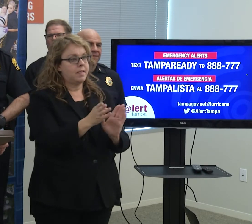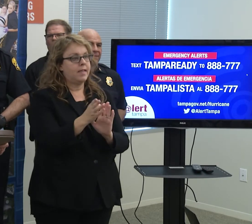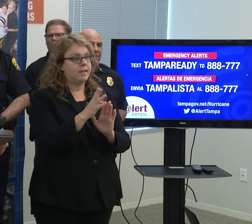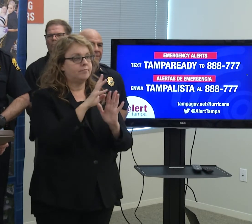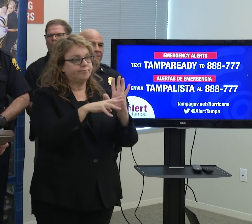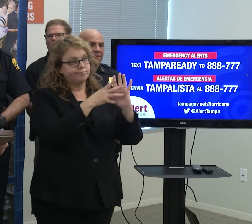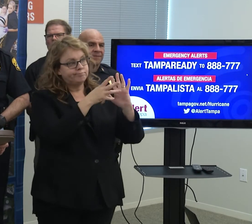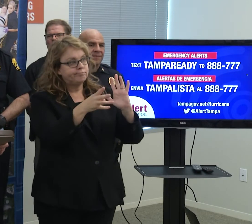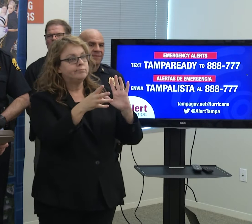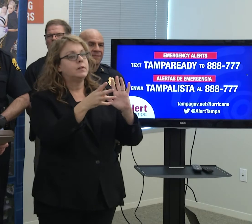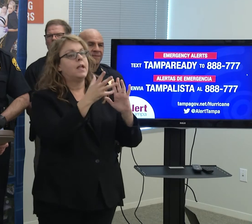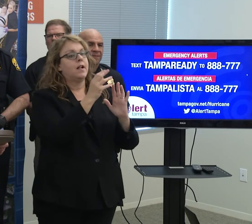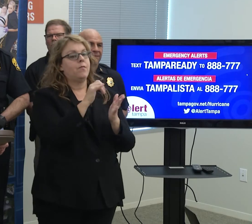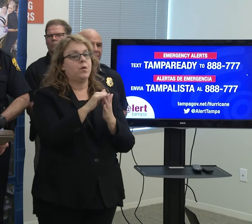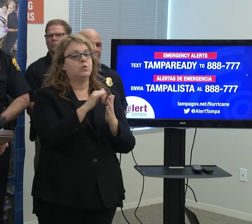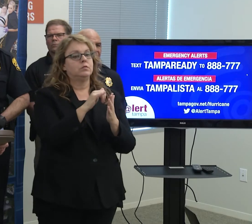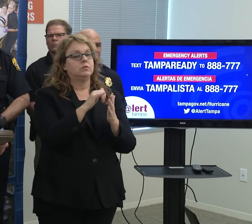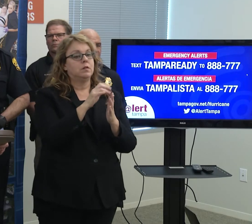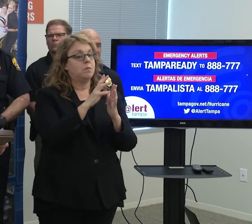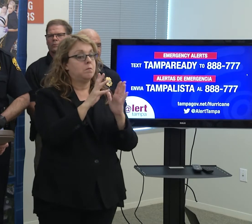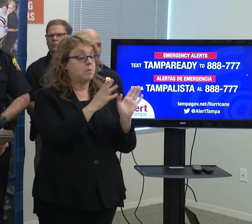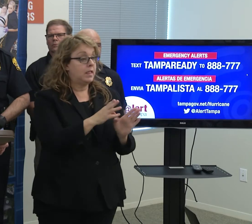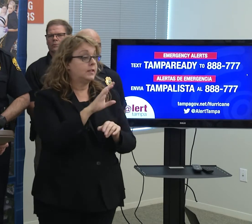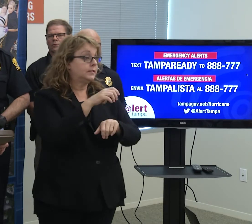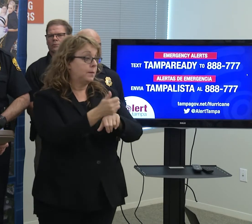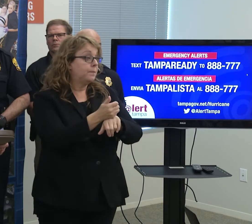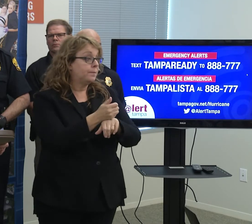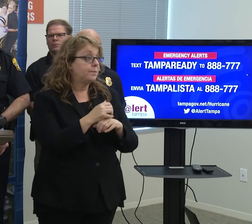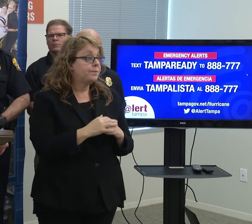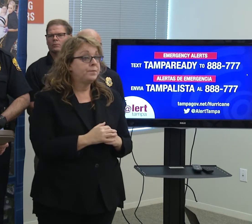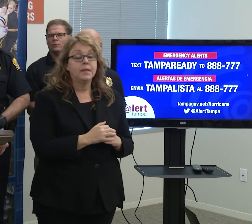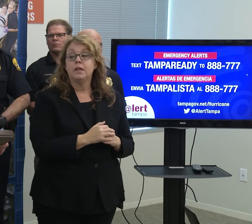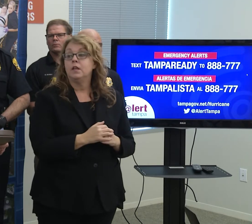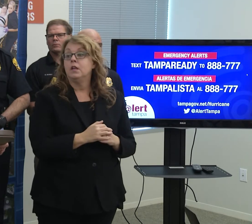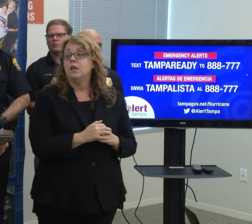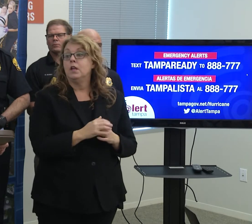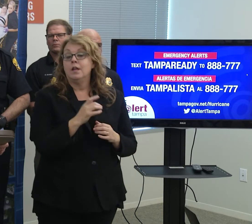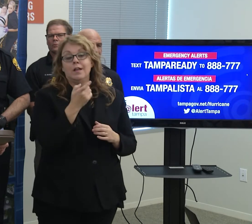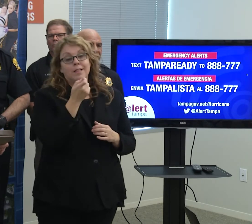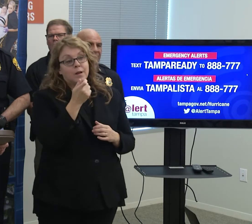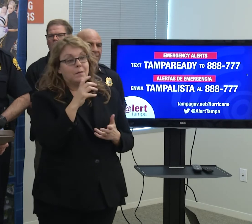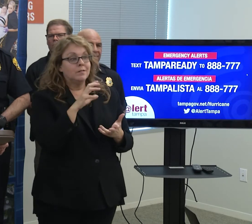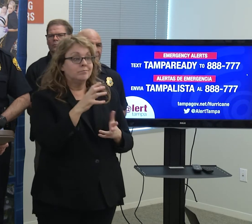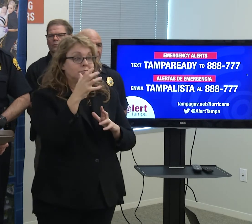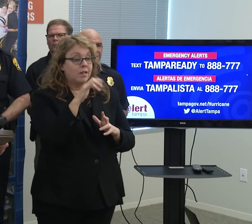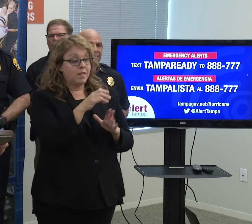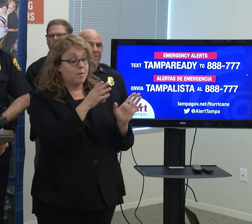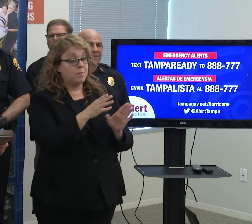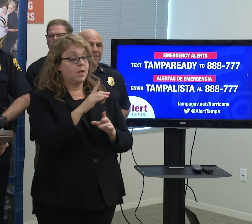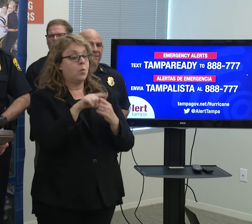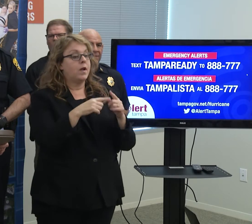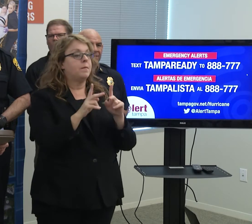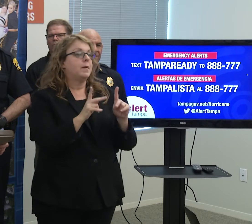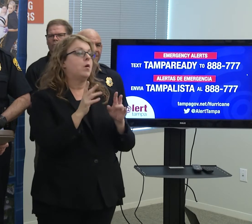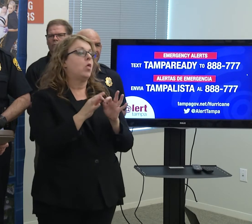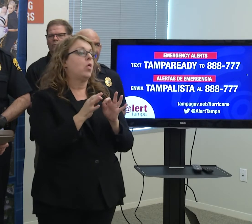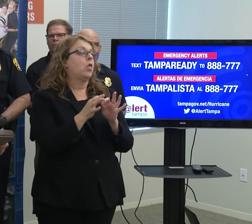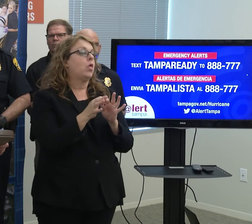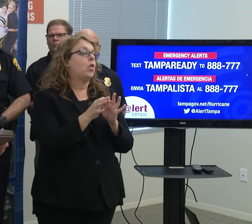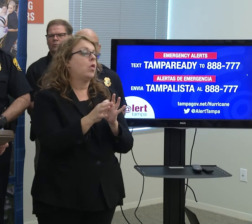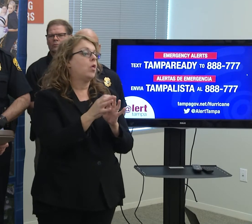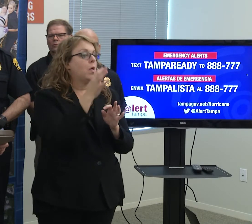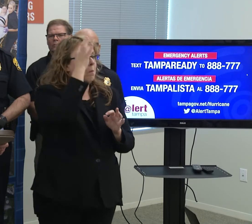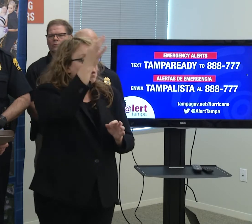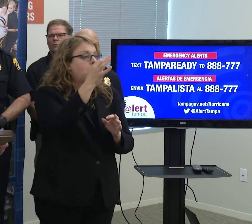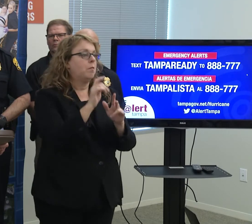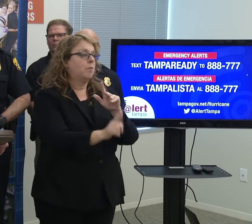plans. We have those plans in place. The wrench thrown into those plans are when people wait until the last